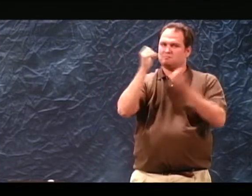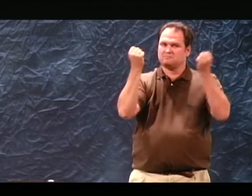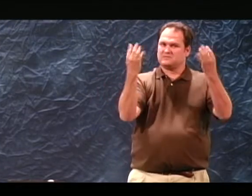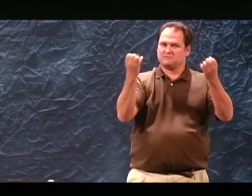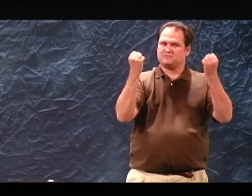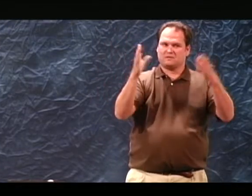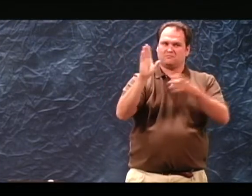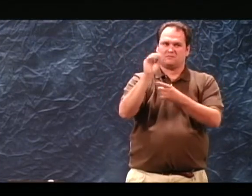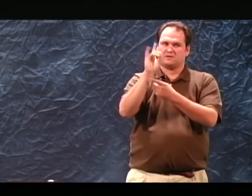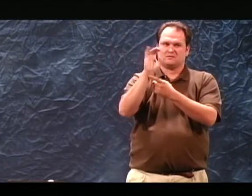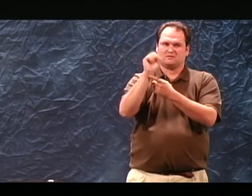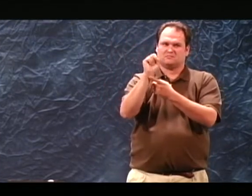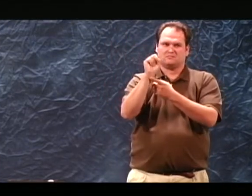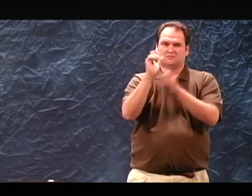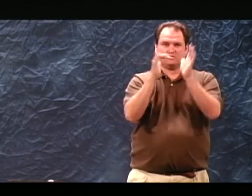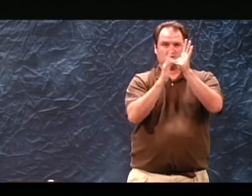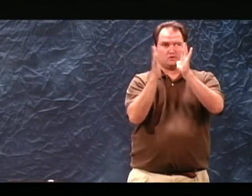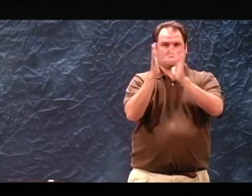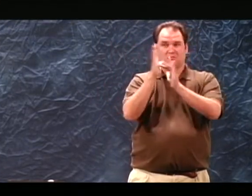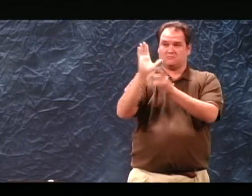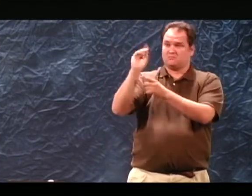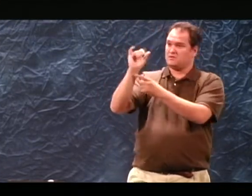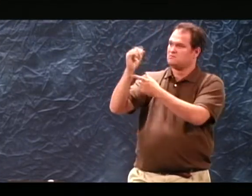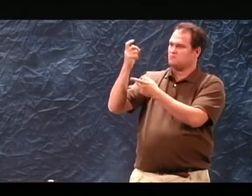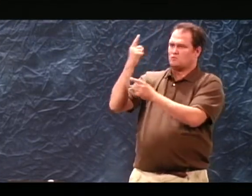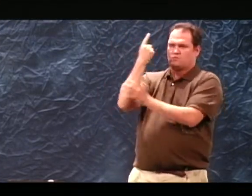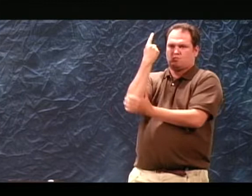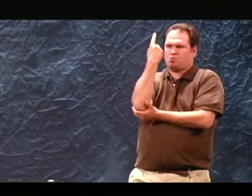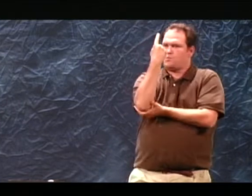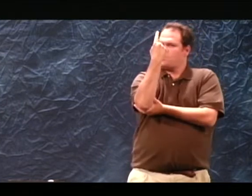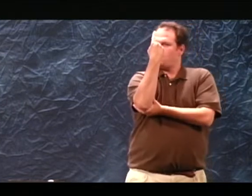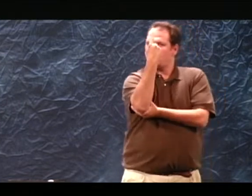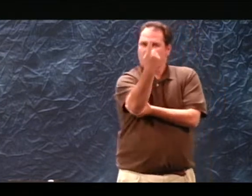there is one body there are not many bodies